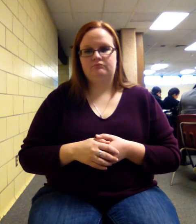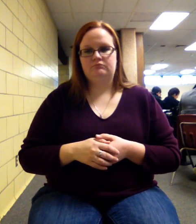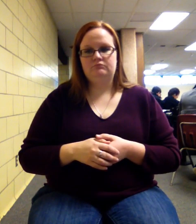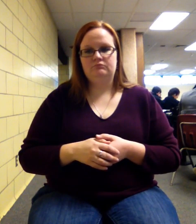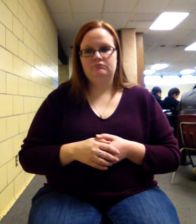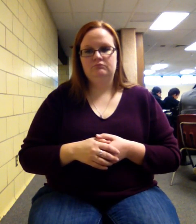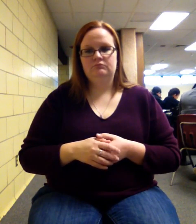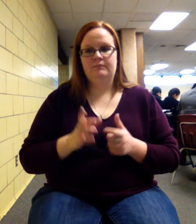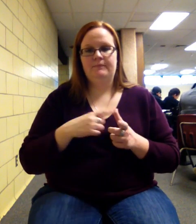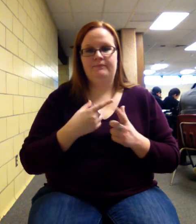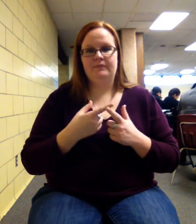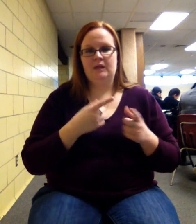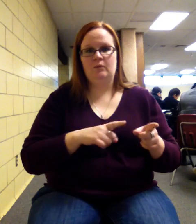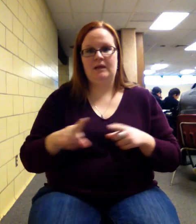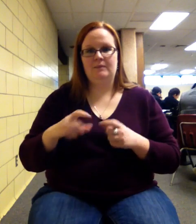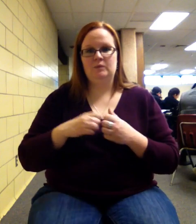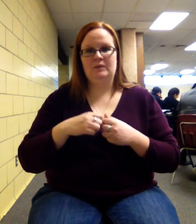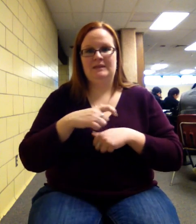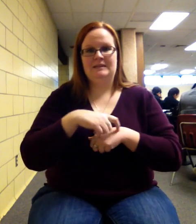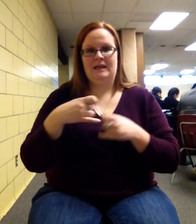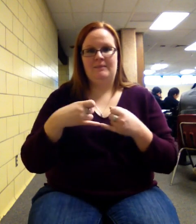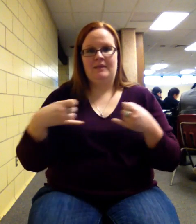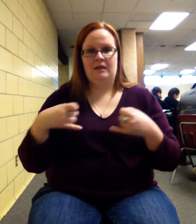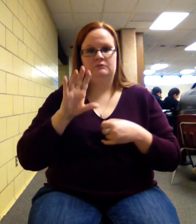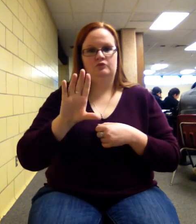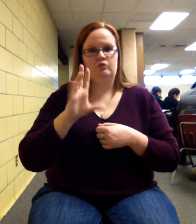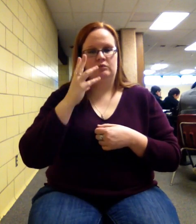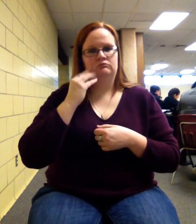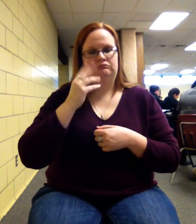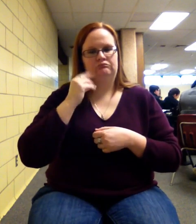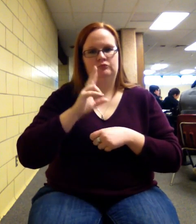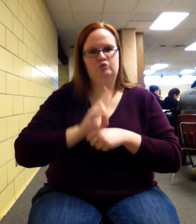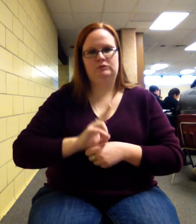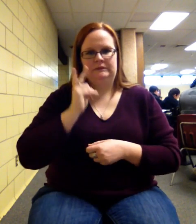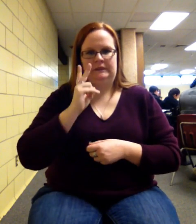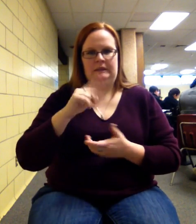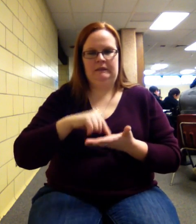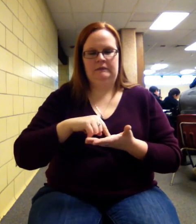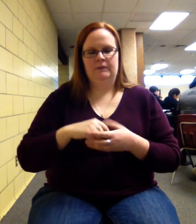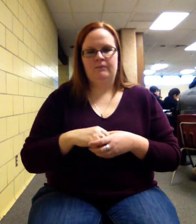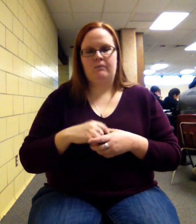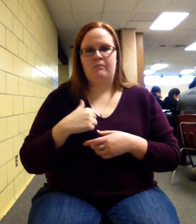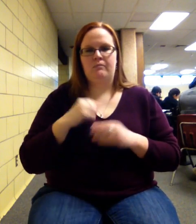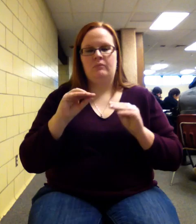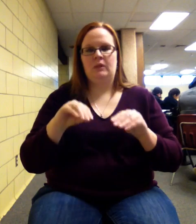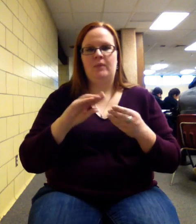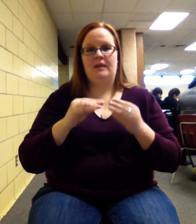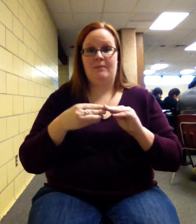Then what will happen on the timeline, you guys are used to seeing this, I'll put the numbers up here on the timeline that